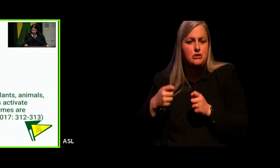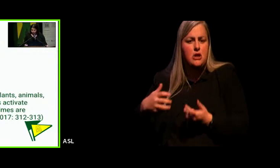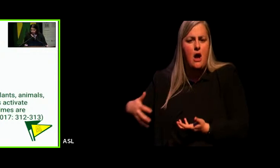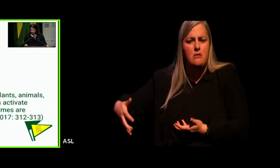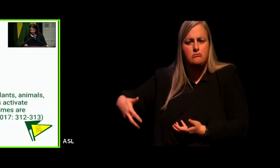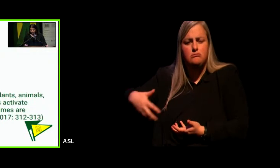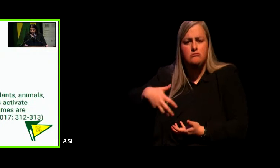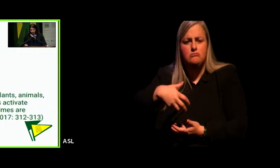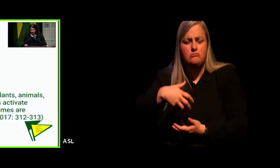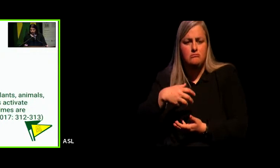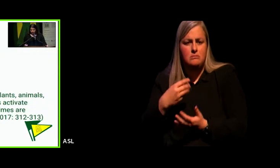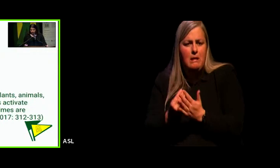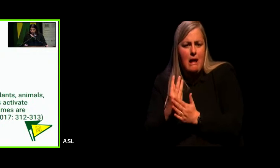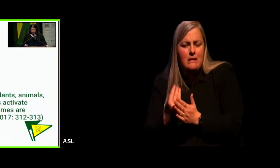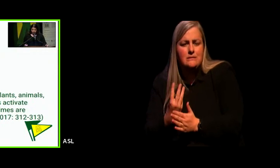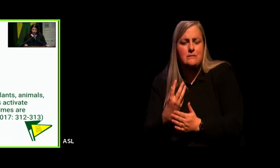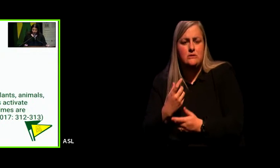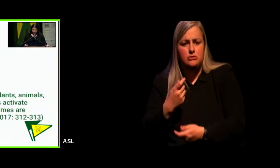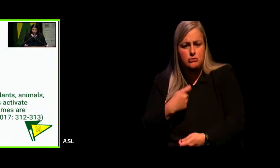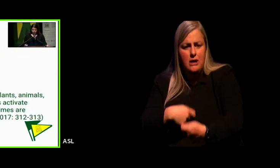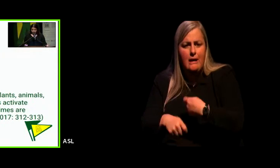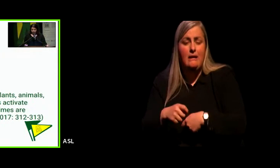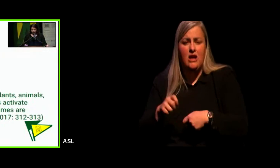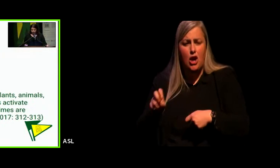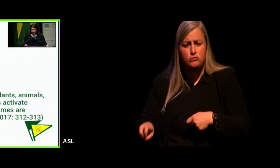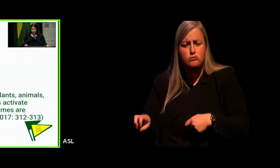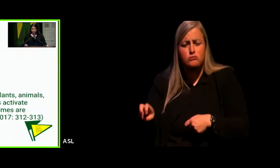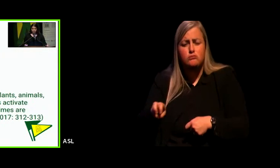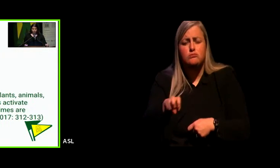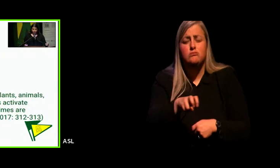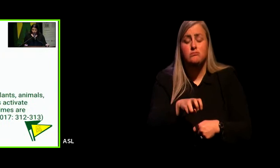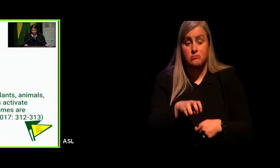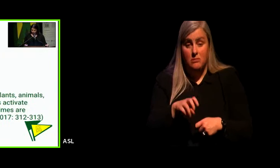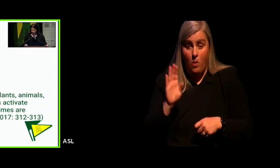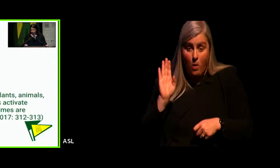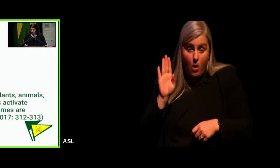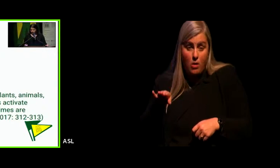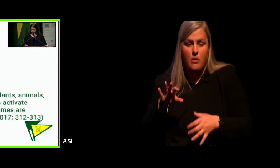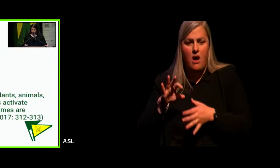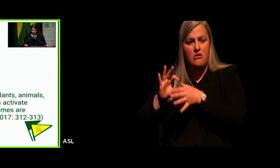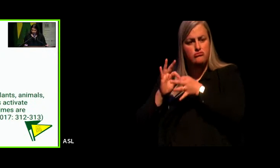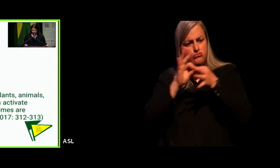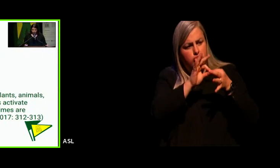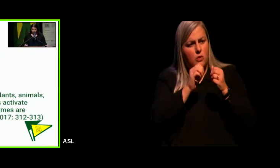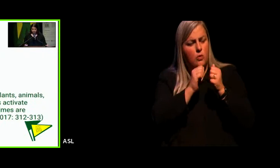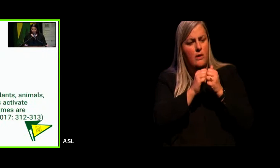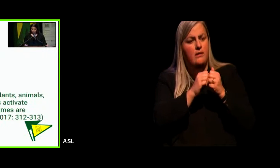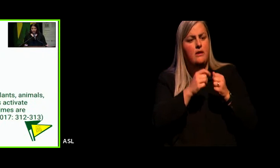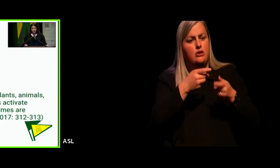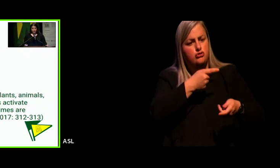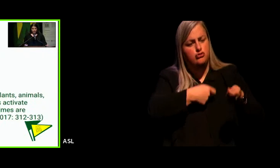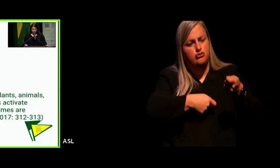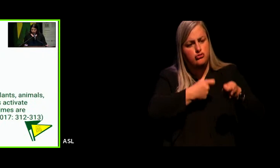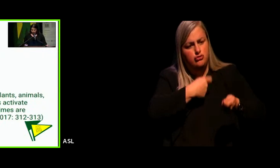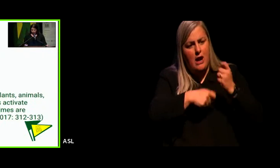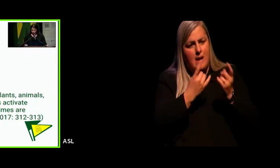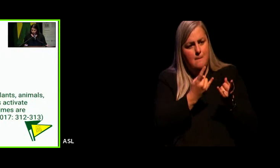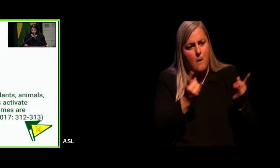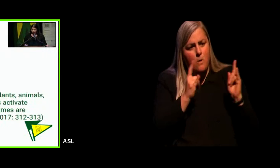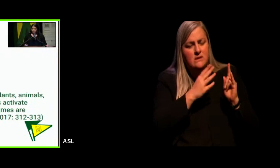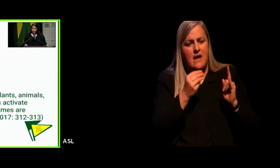trading. And while they did often maintain ties with trading posts and larger settlements, they did obtain